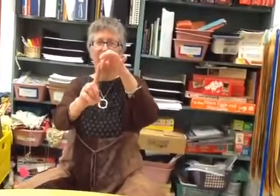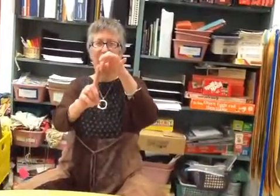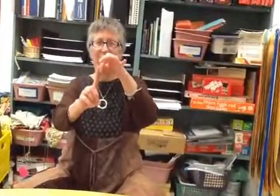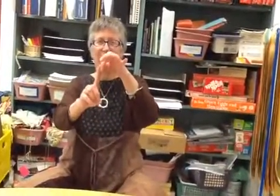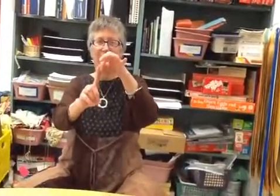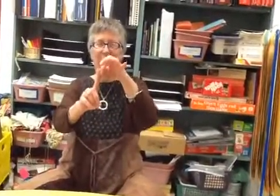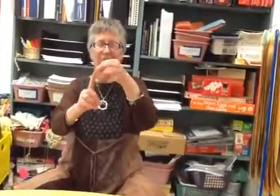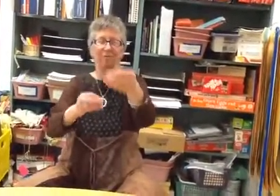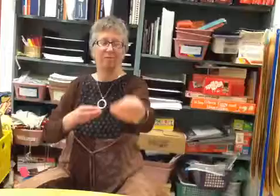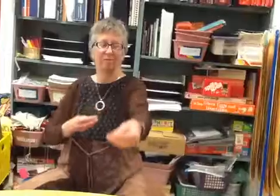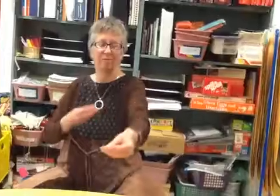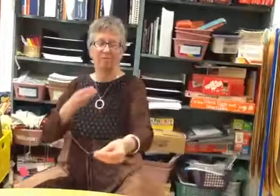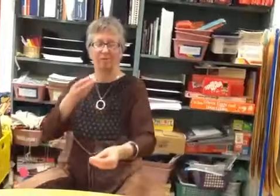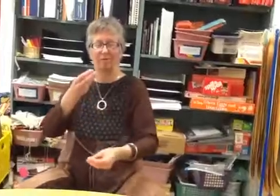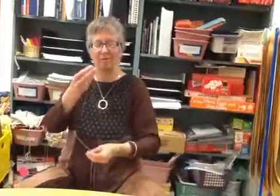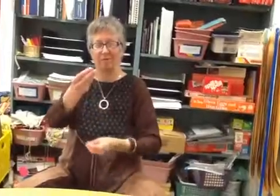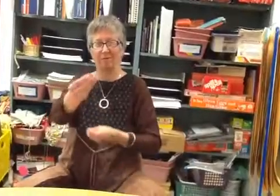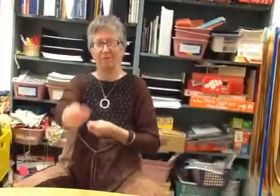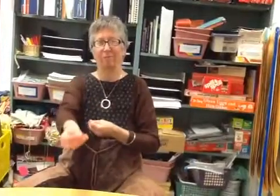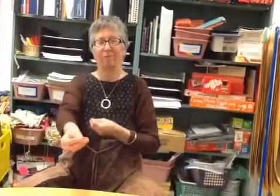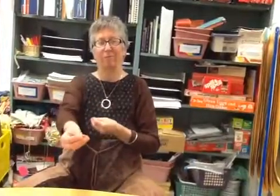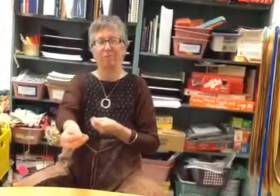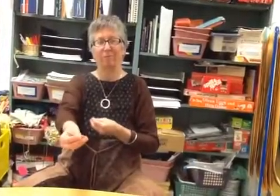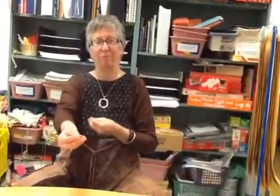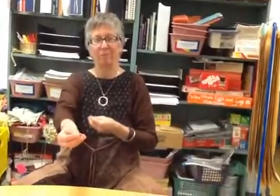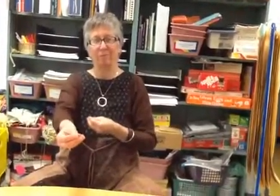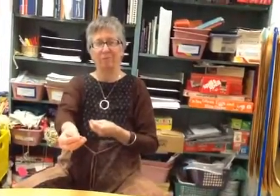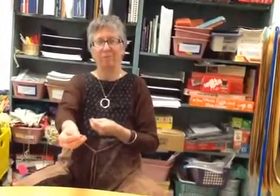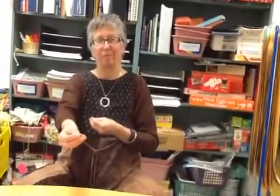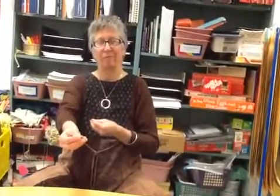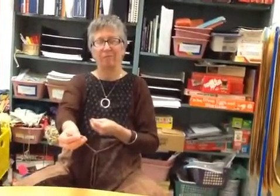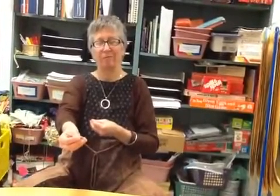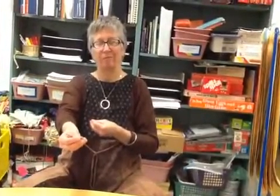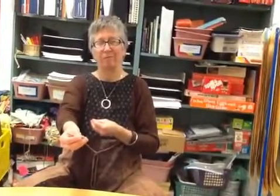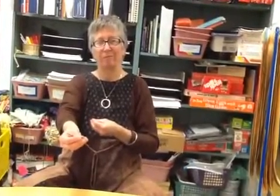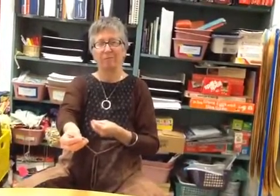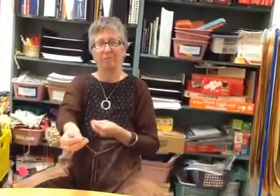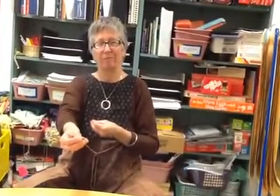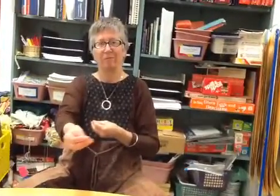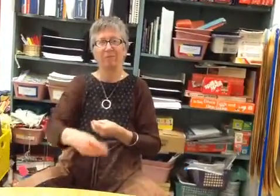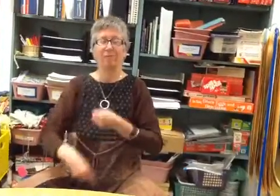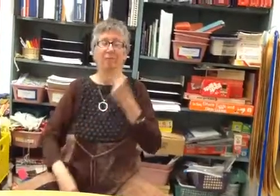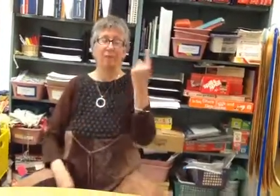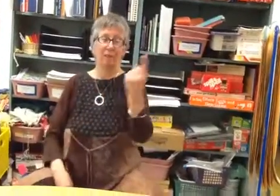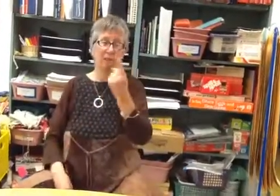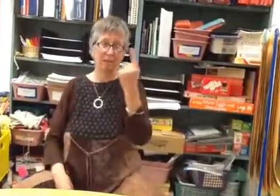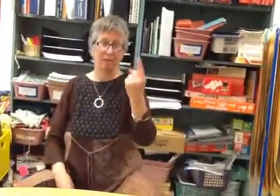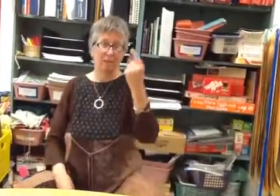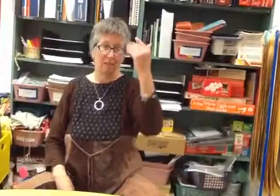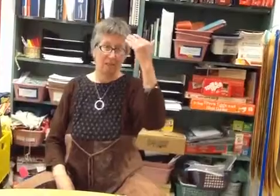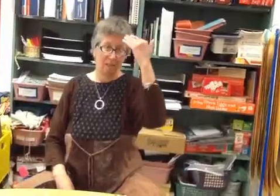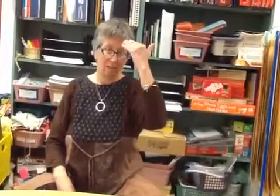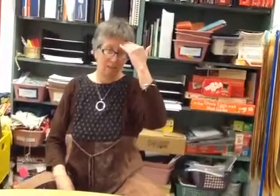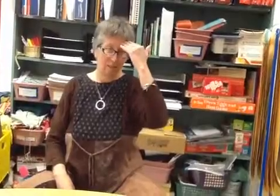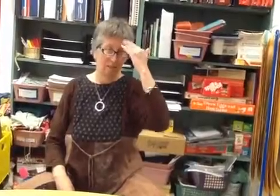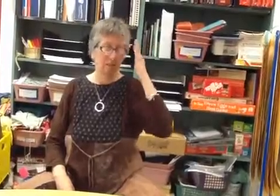cannot be replaced. If you only knew what the future